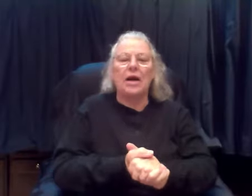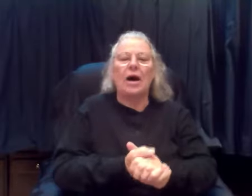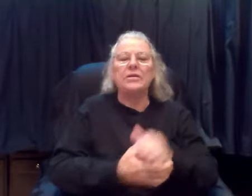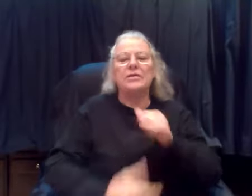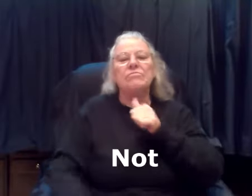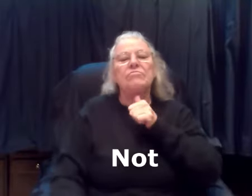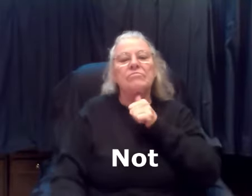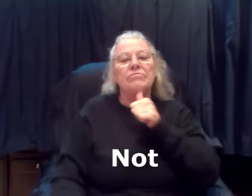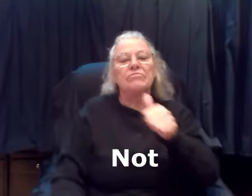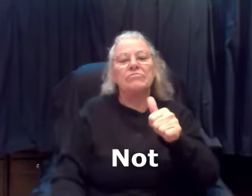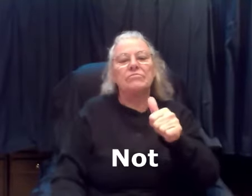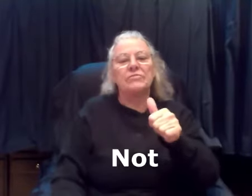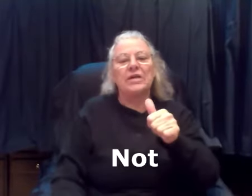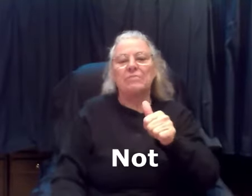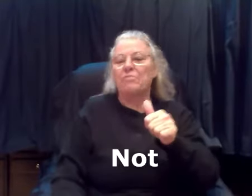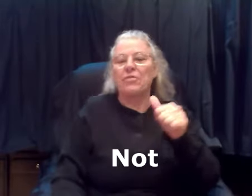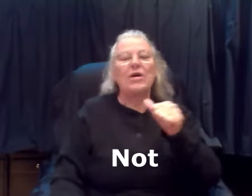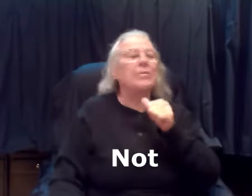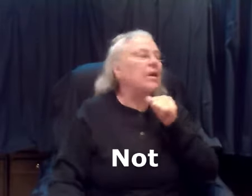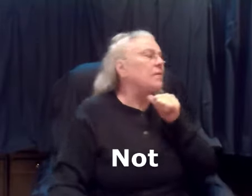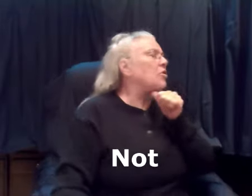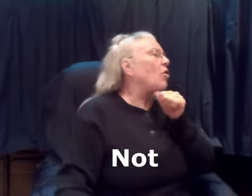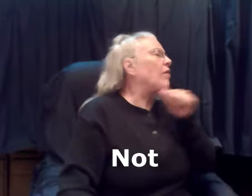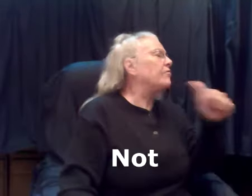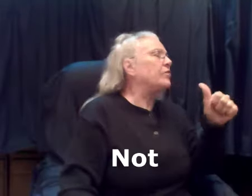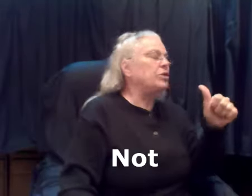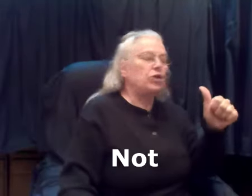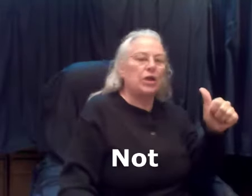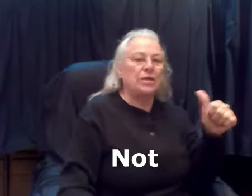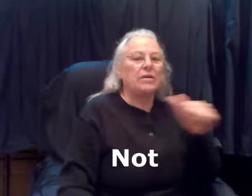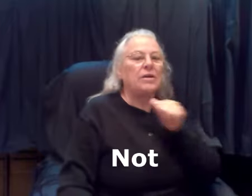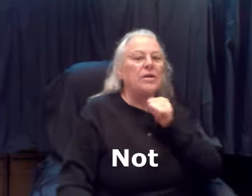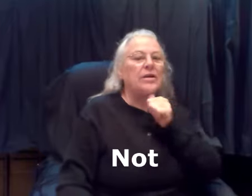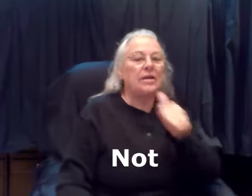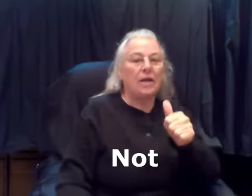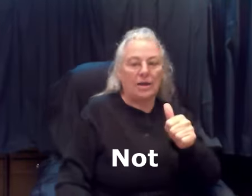Knot, the thumb comes off the chin. Knot.